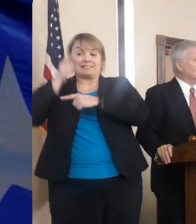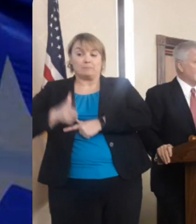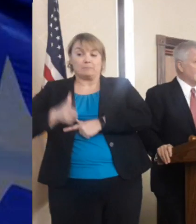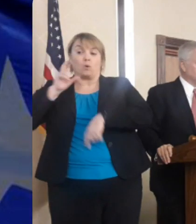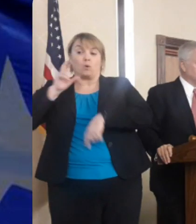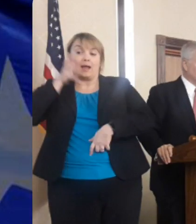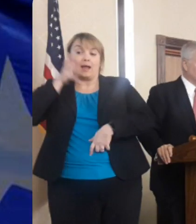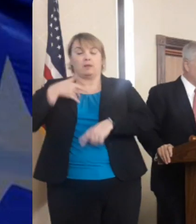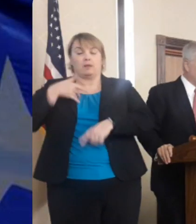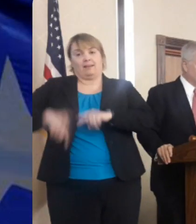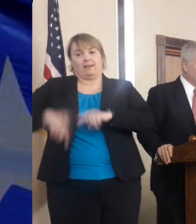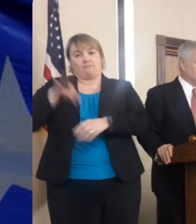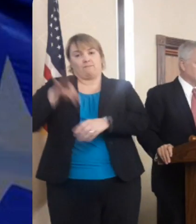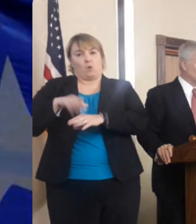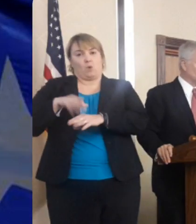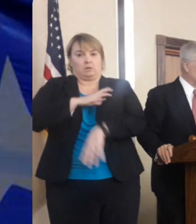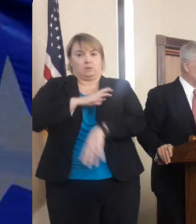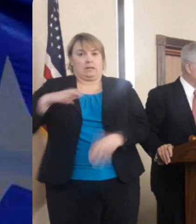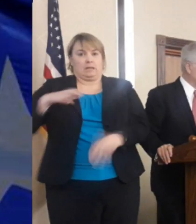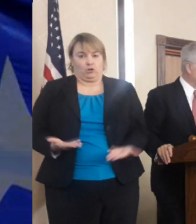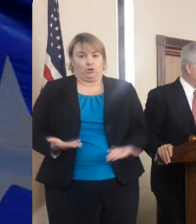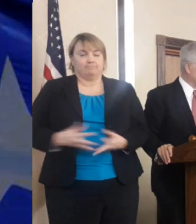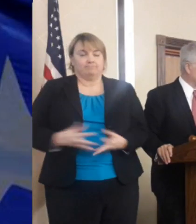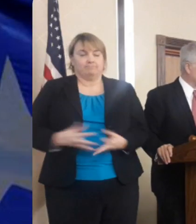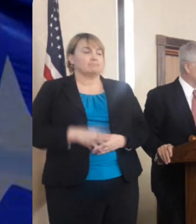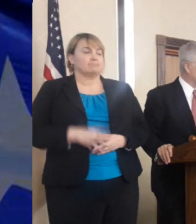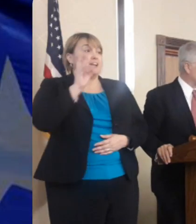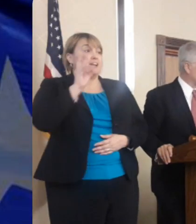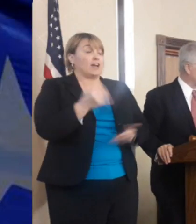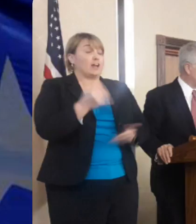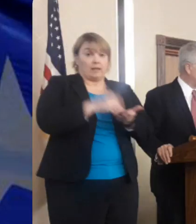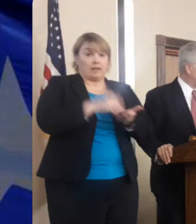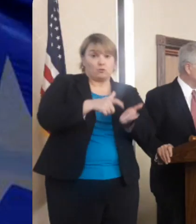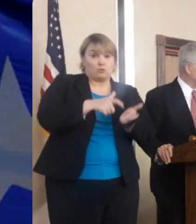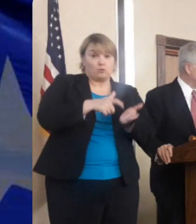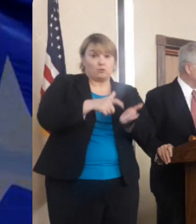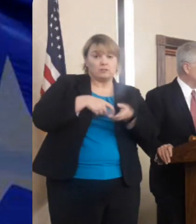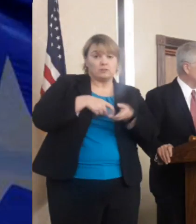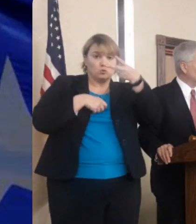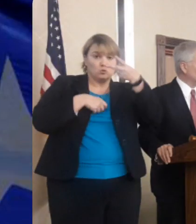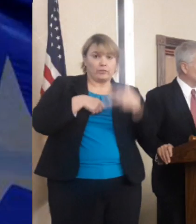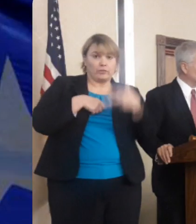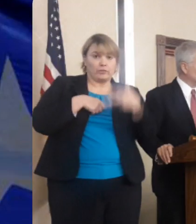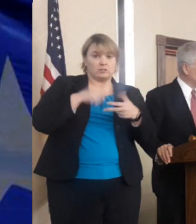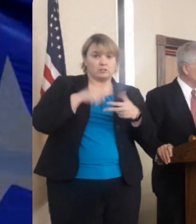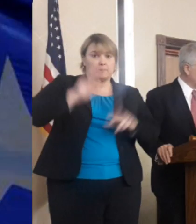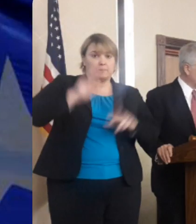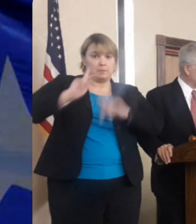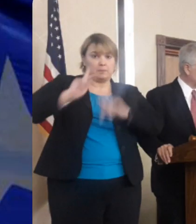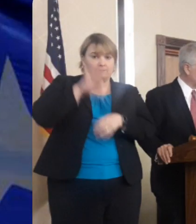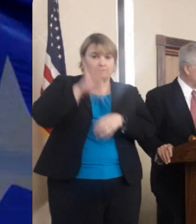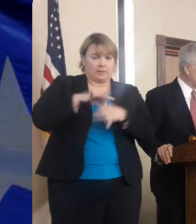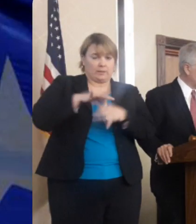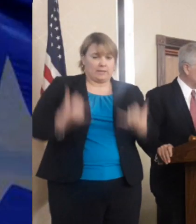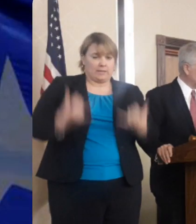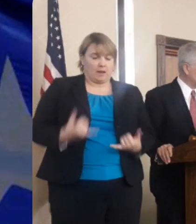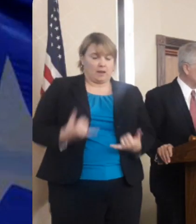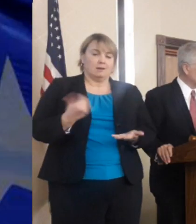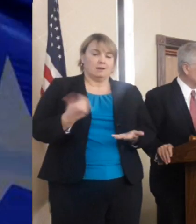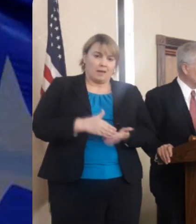right. Again, this requires 2/3 of those voting. We will do electronic voting.